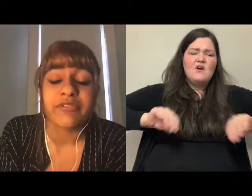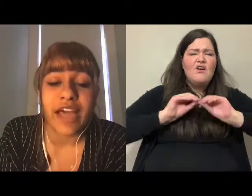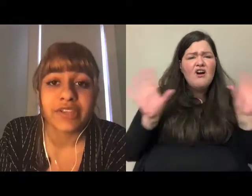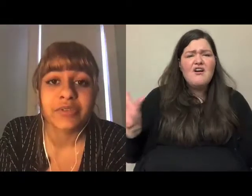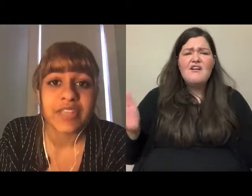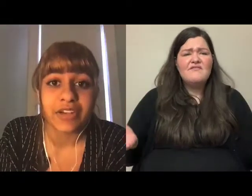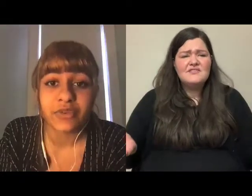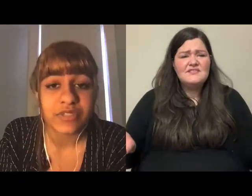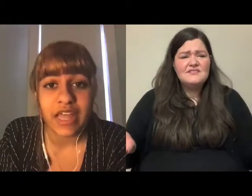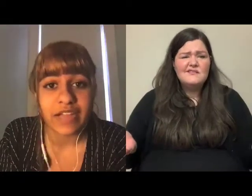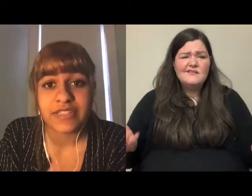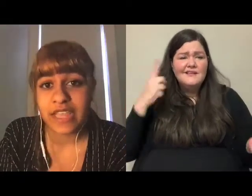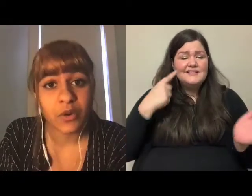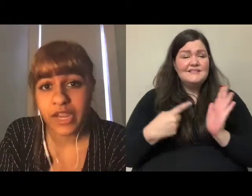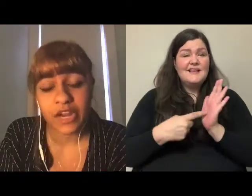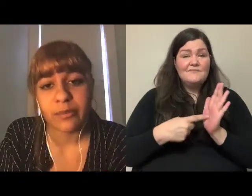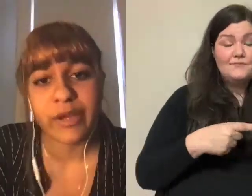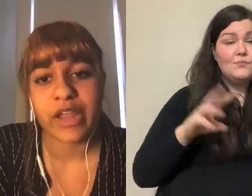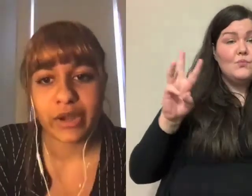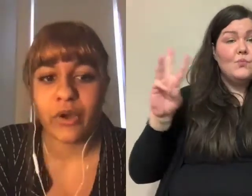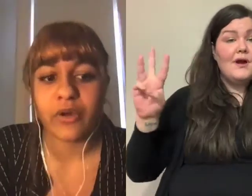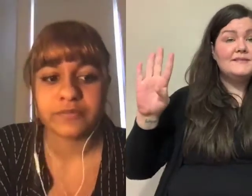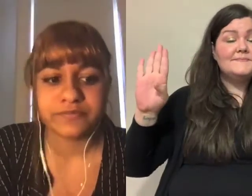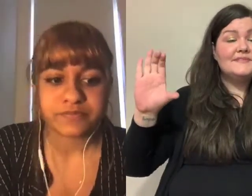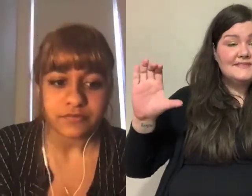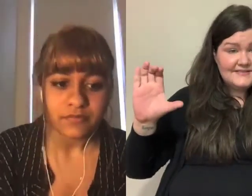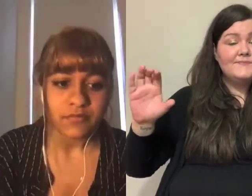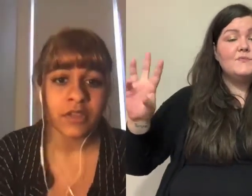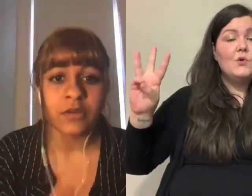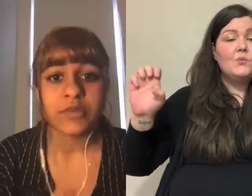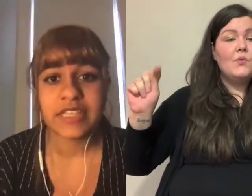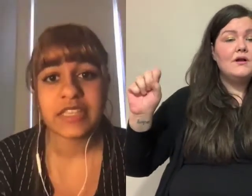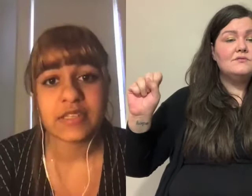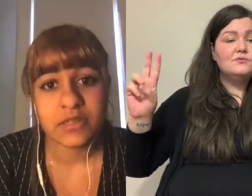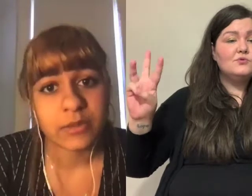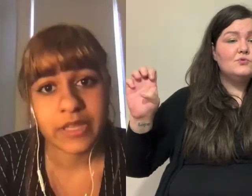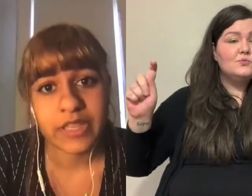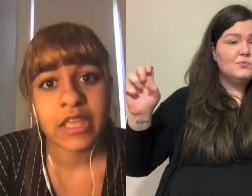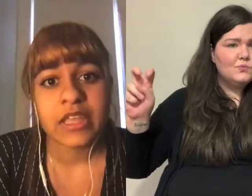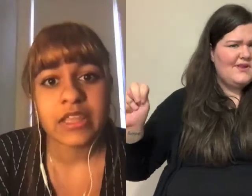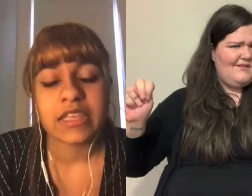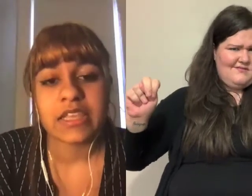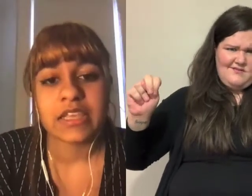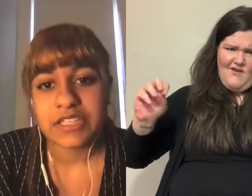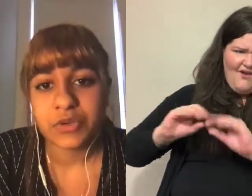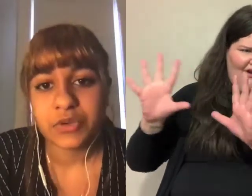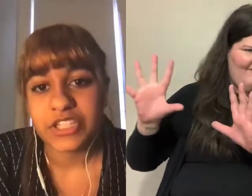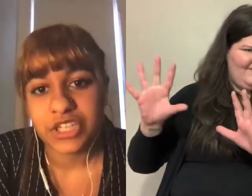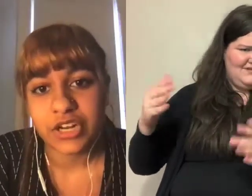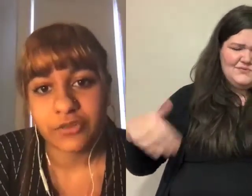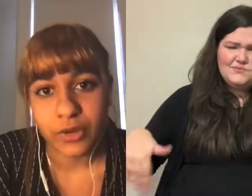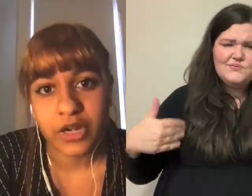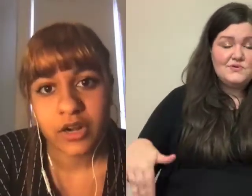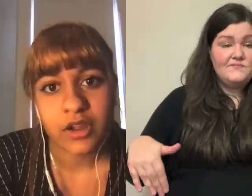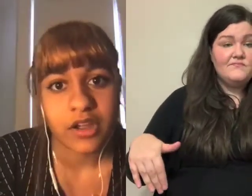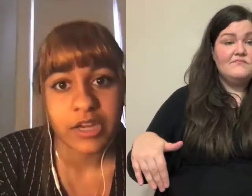government values and whose lives they don't care about at all. We see this also with the continuation